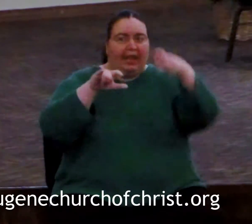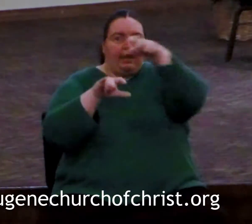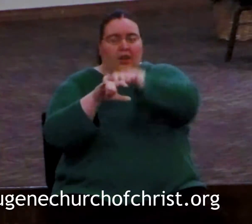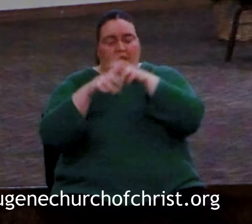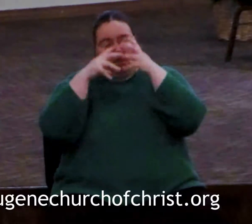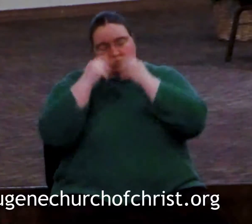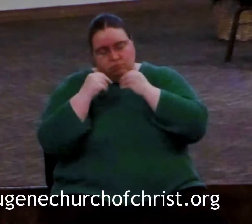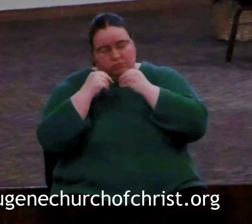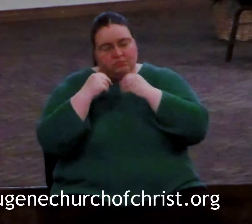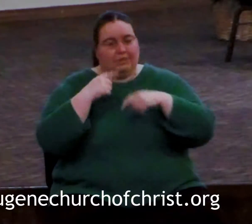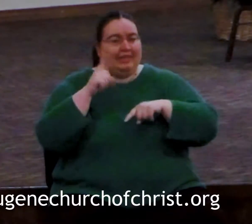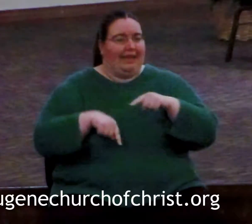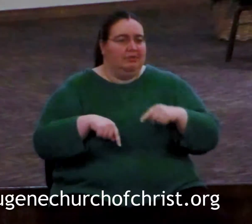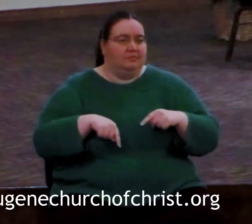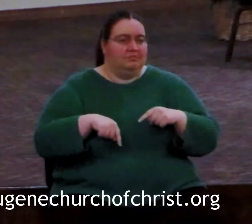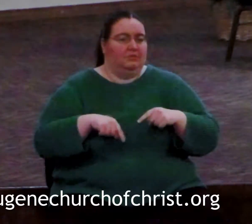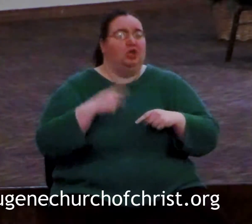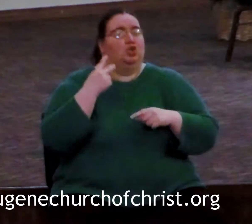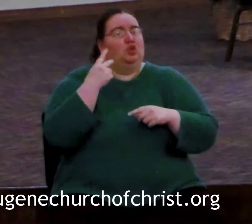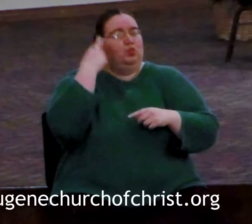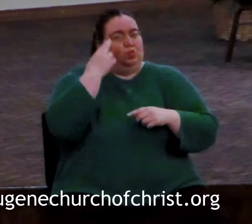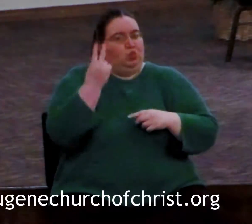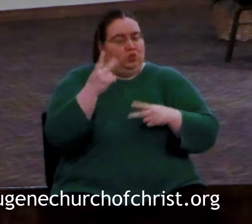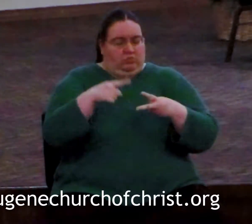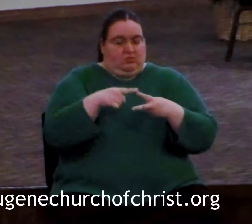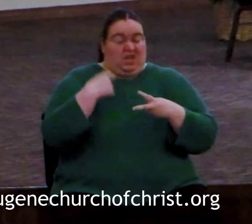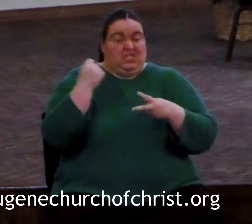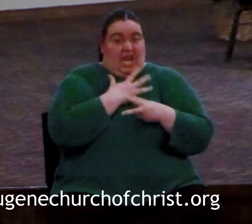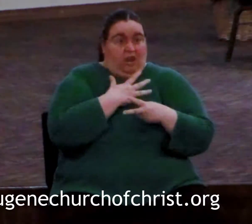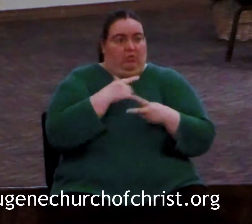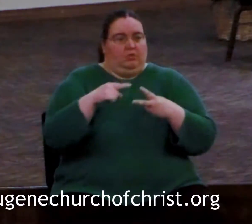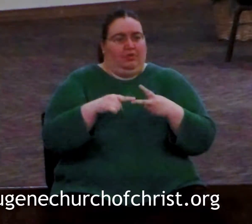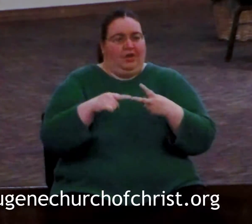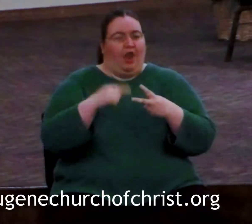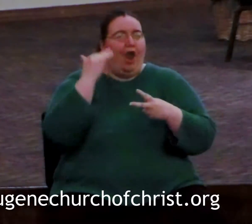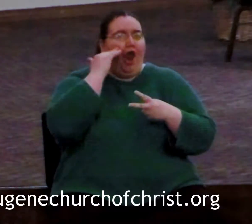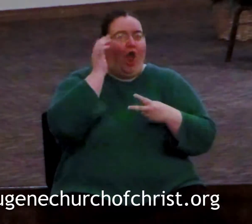I can't for 2 reasons. 1, I'm terrified. 2, I know I'm going to